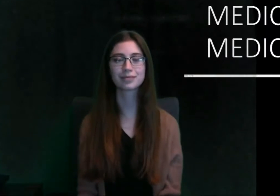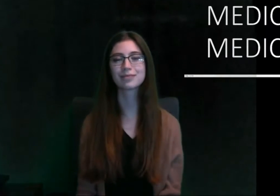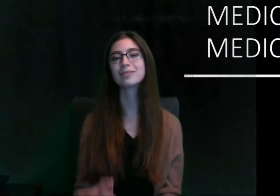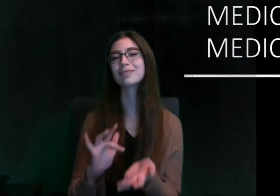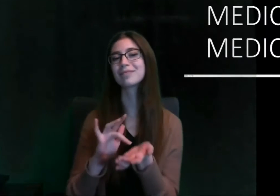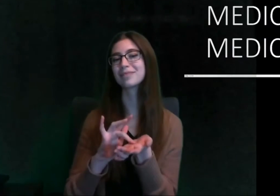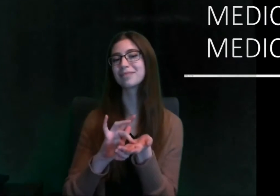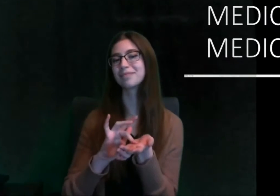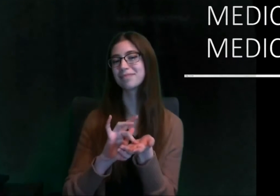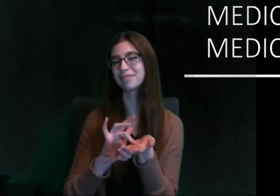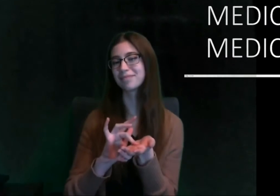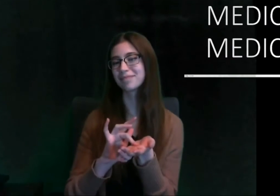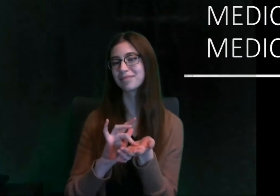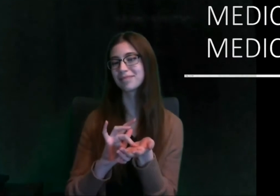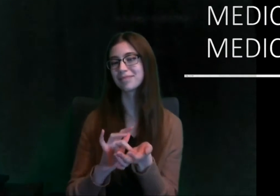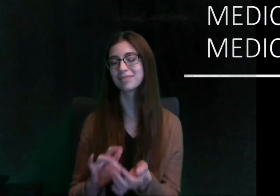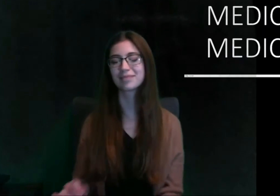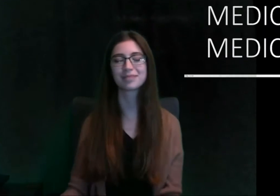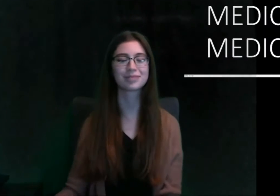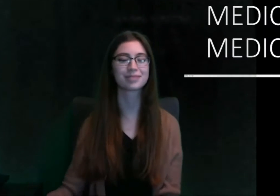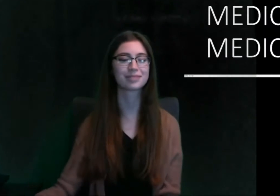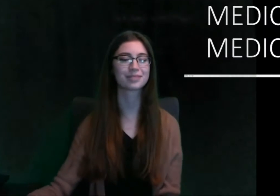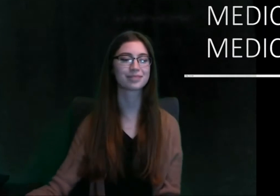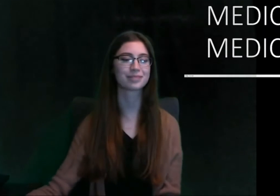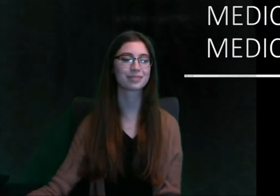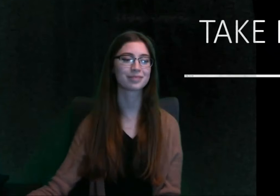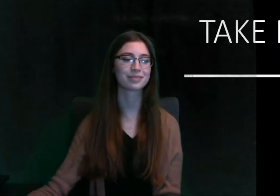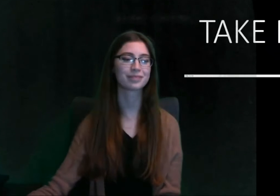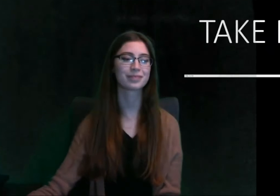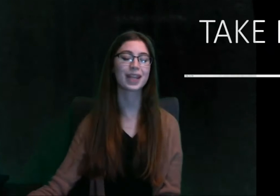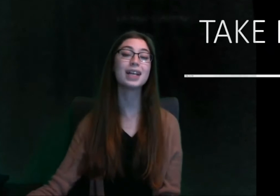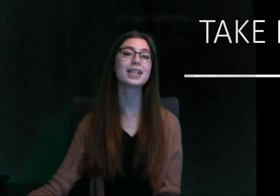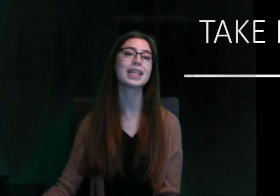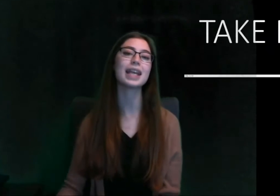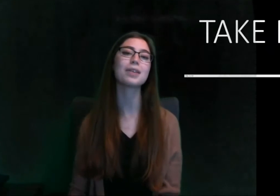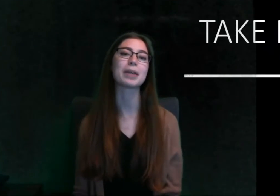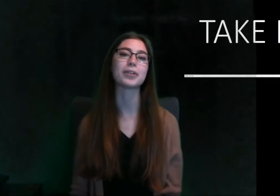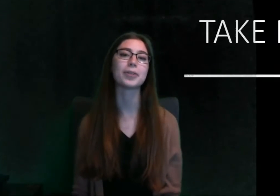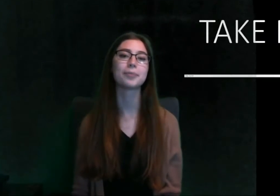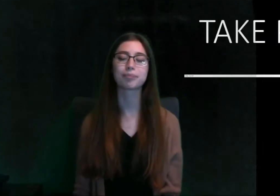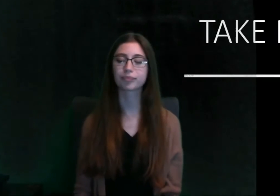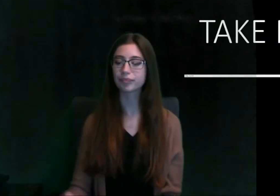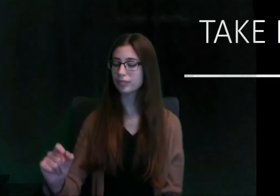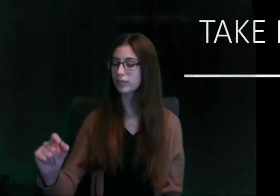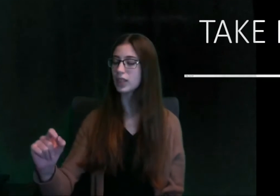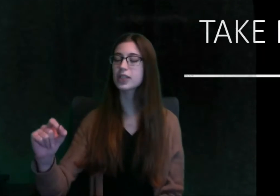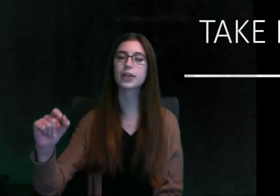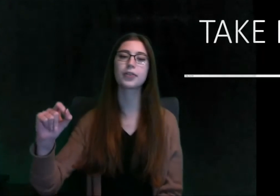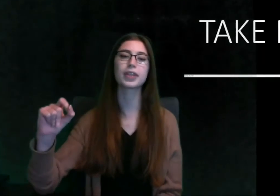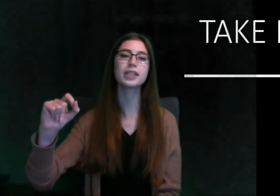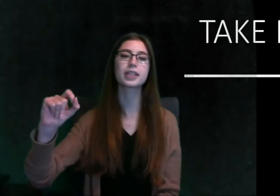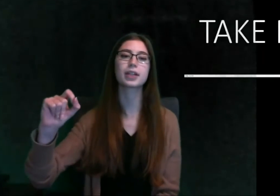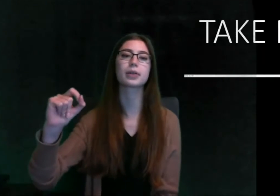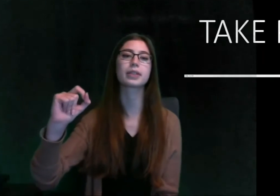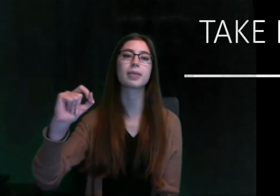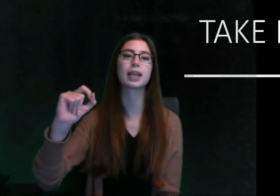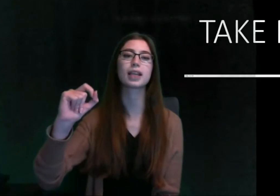Take pill. So for this, you're going to make